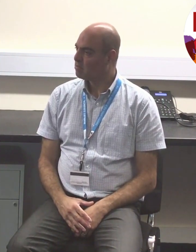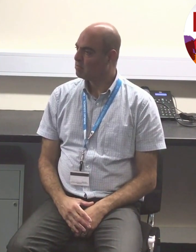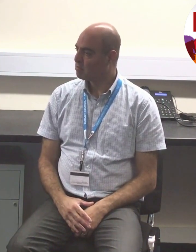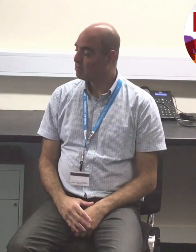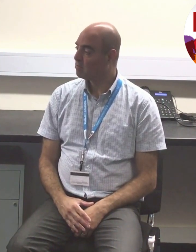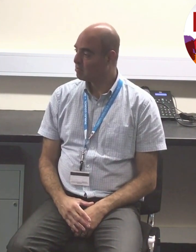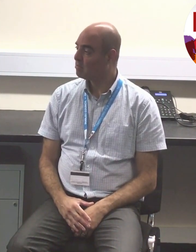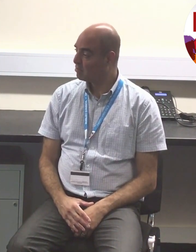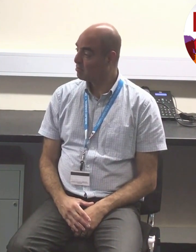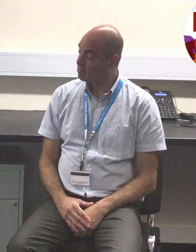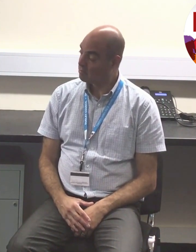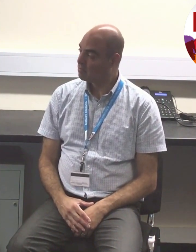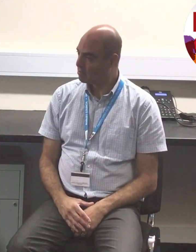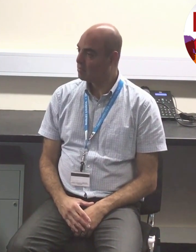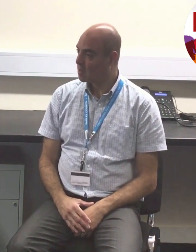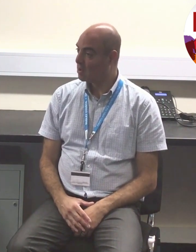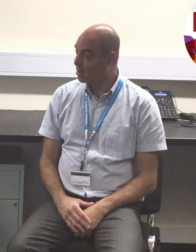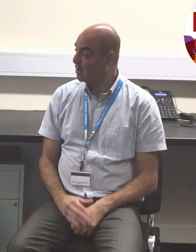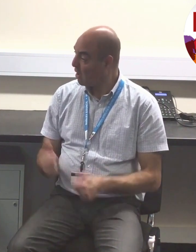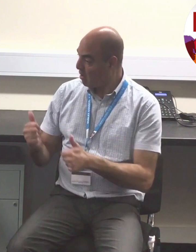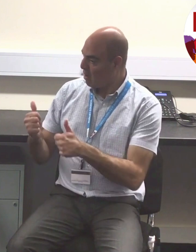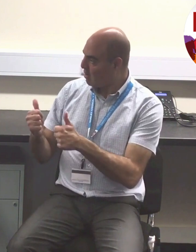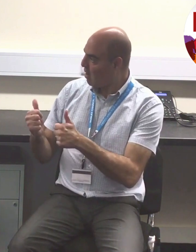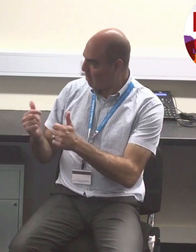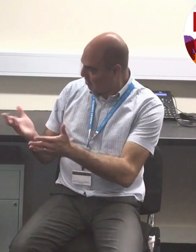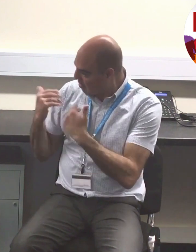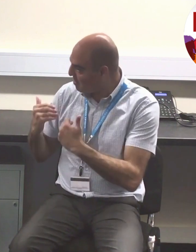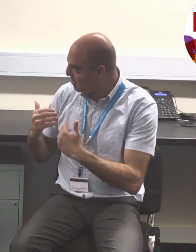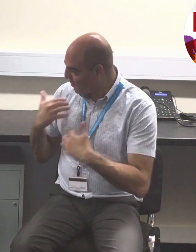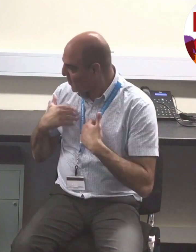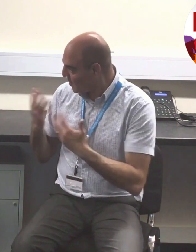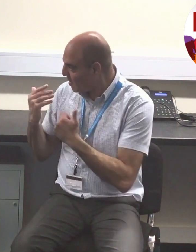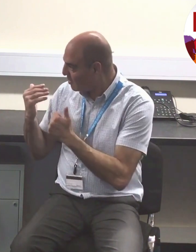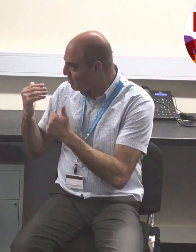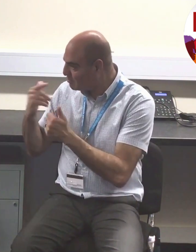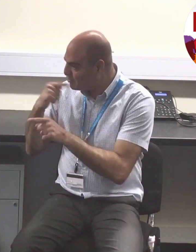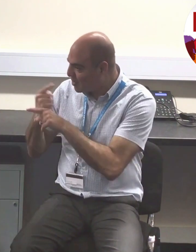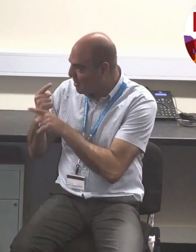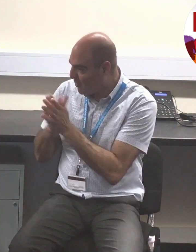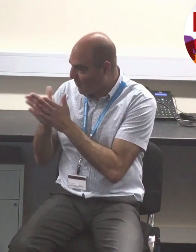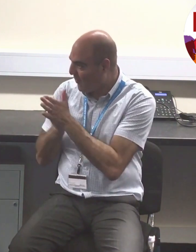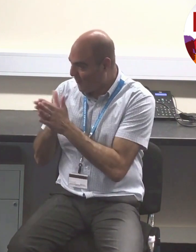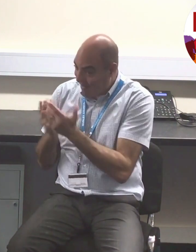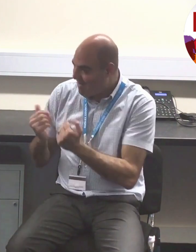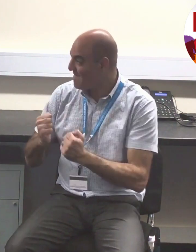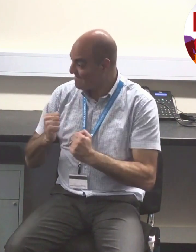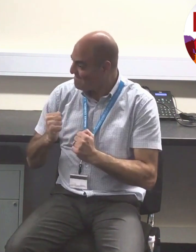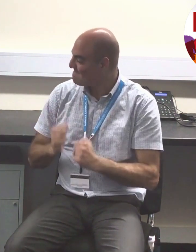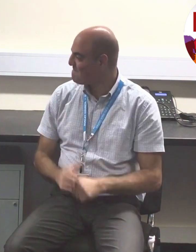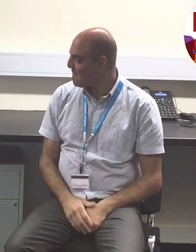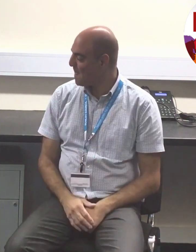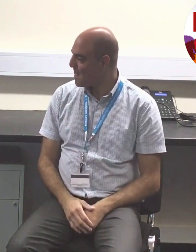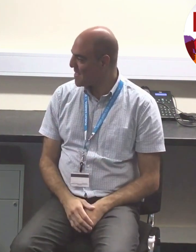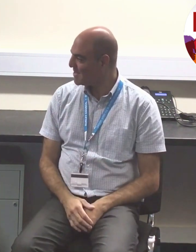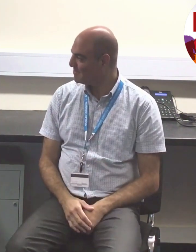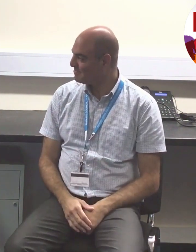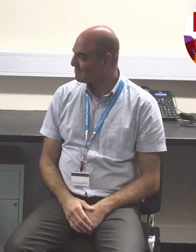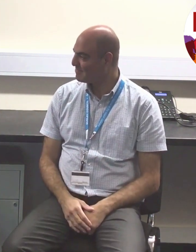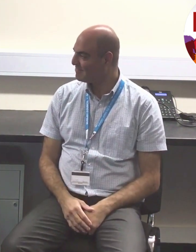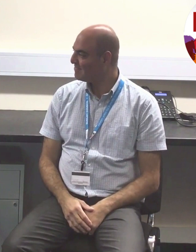things for our viewers. So, is Yeah, that a that's good good. idea? Come on, I'm excited. Great. Let's see what you've got, Andrew. So I think